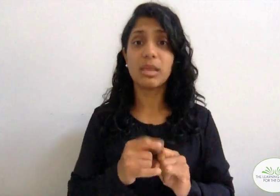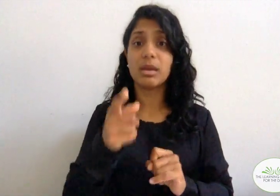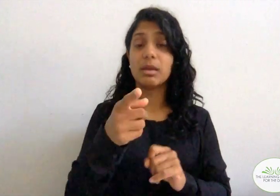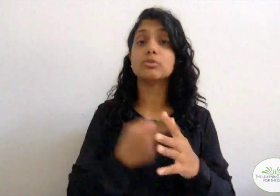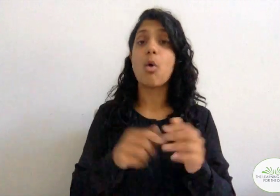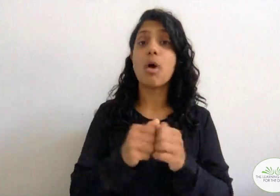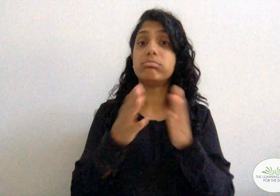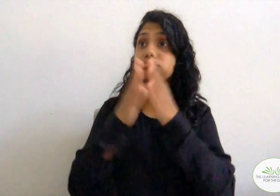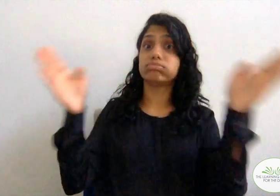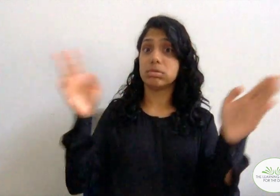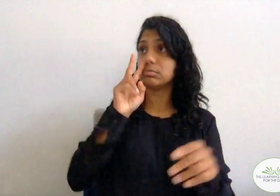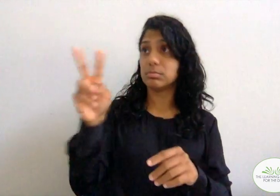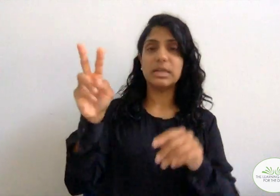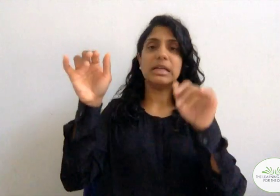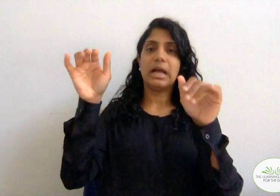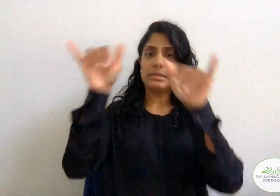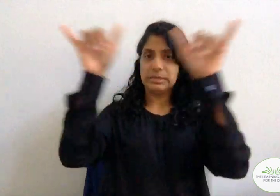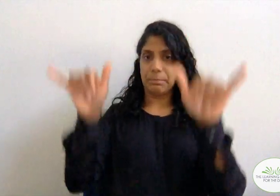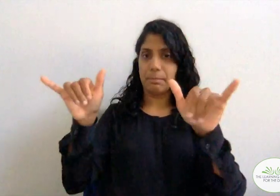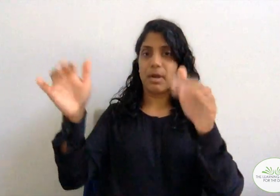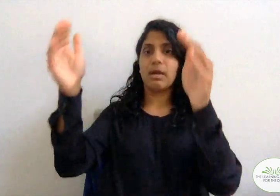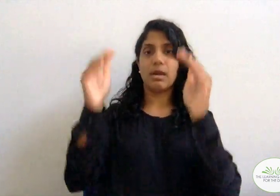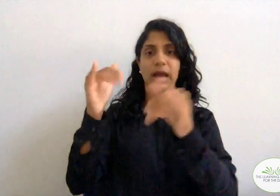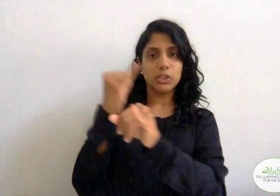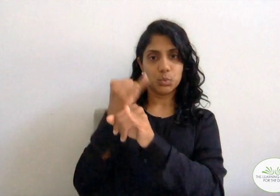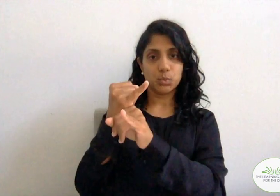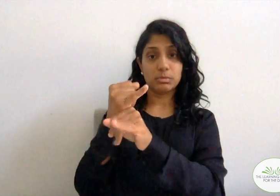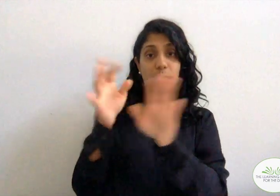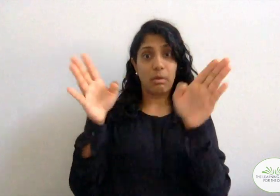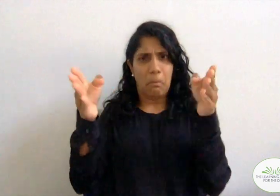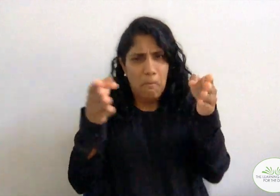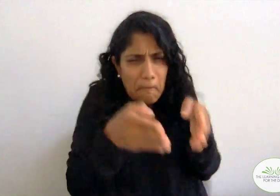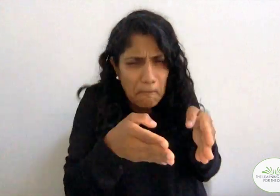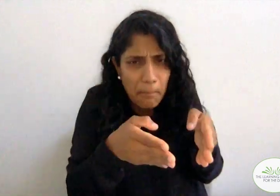structural, institutional, interpersonal, and individual.